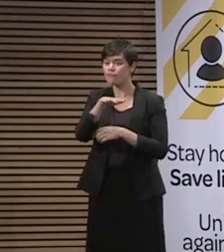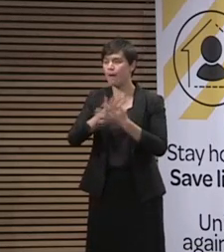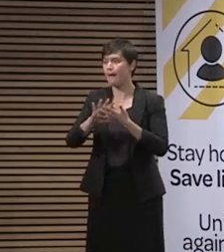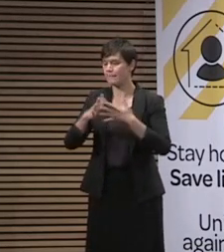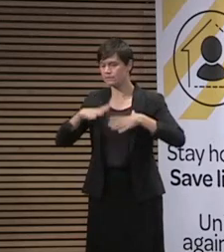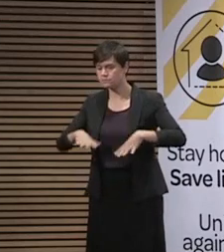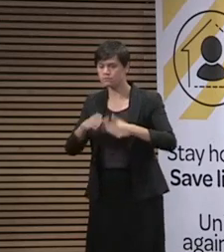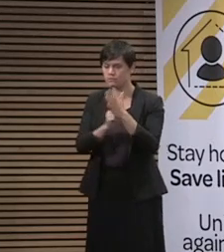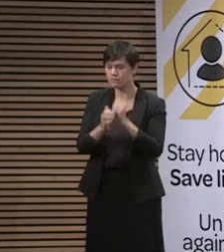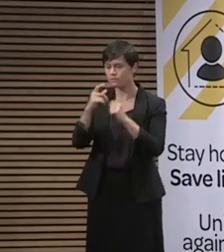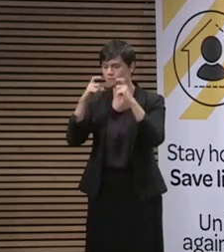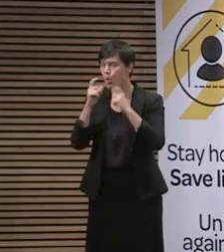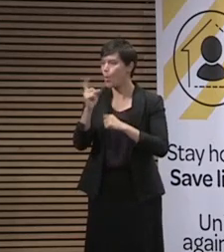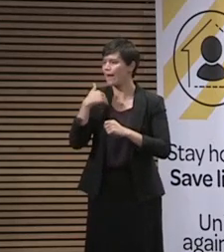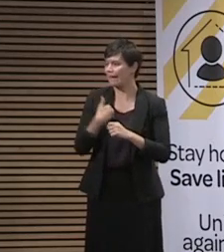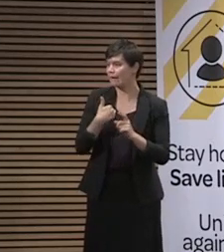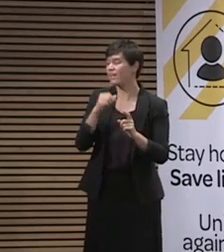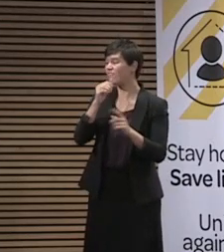or care situations, depending on what